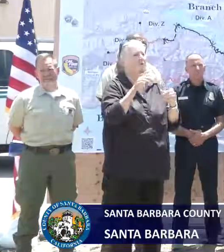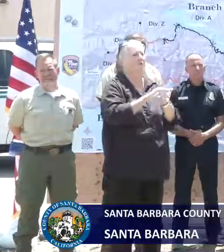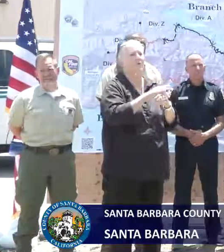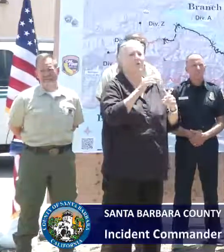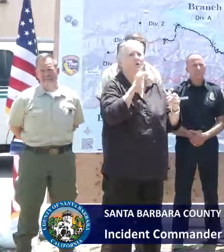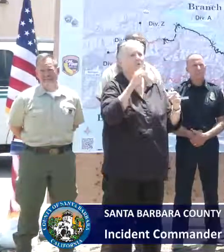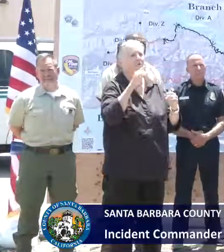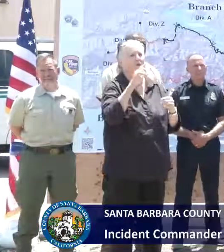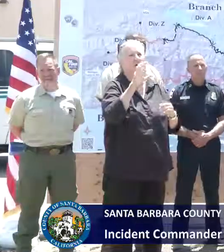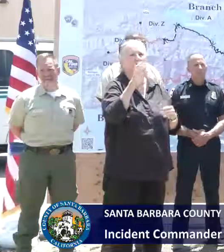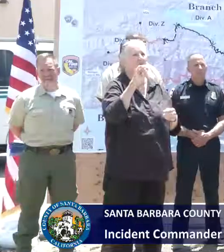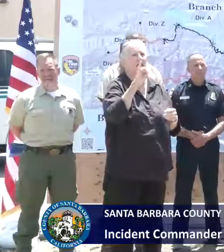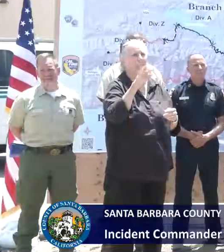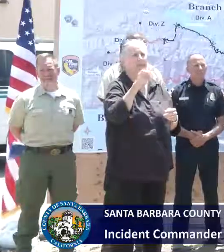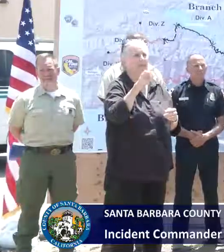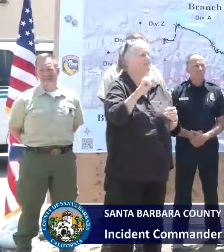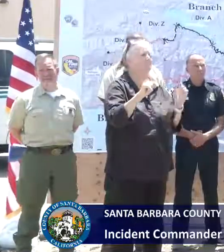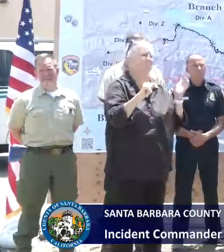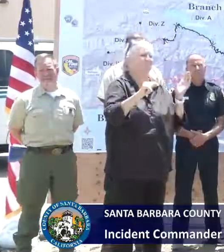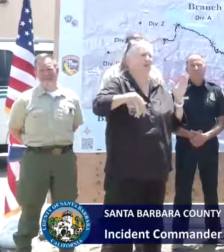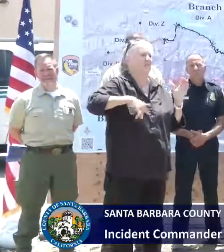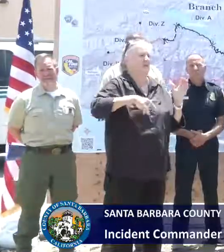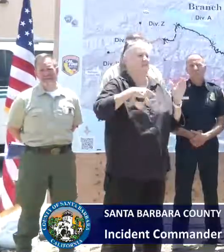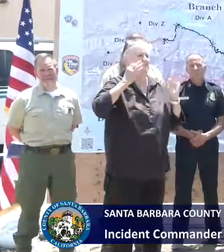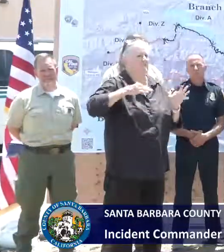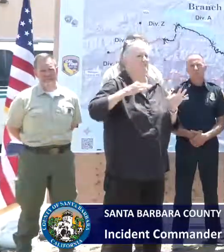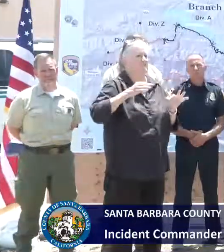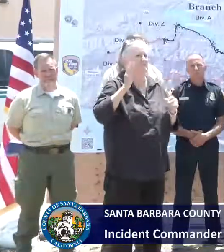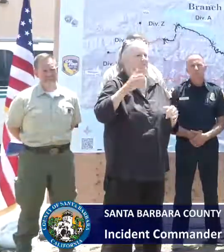No containment date yet.